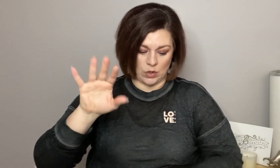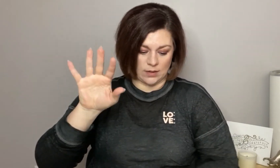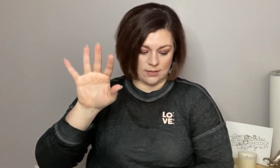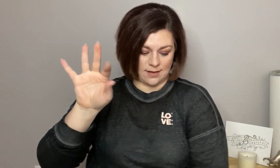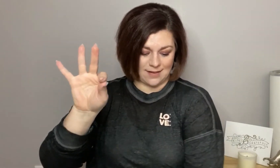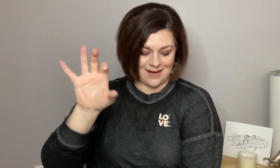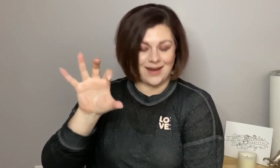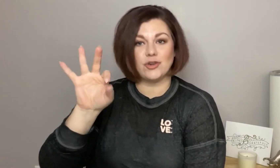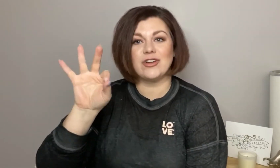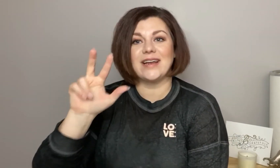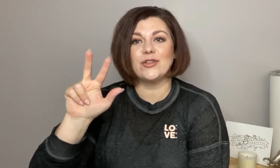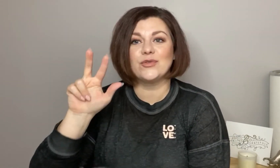included, all of those items, it's